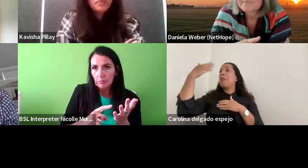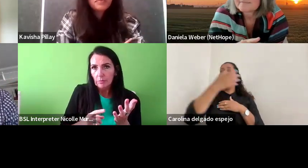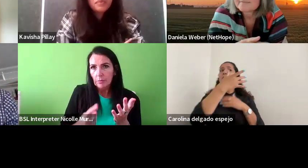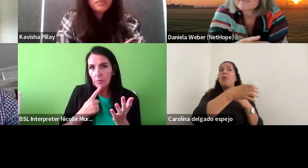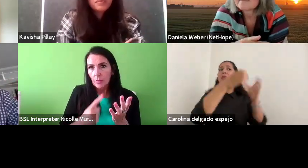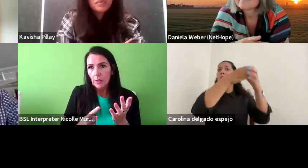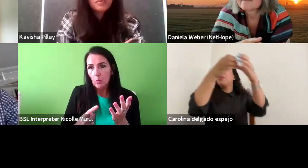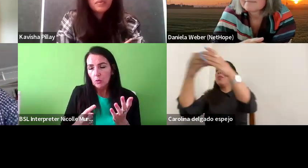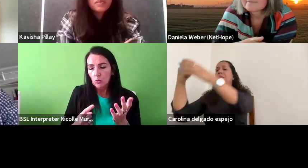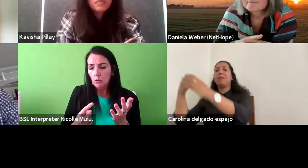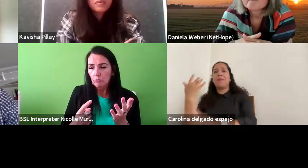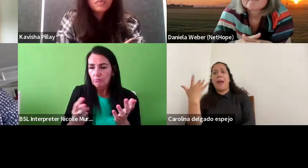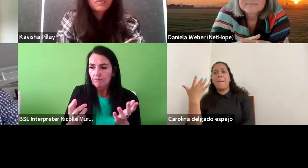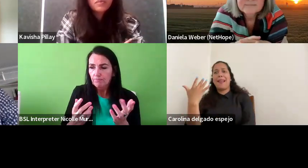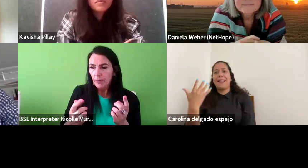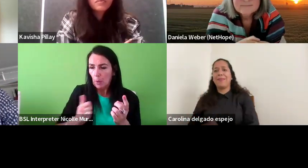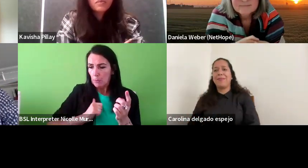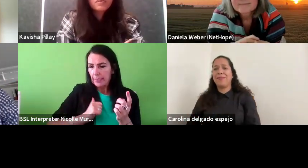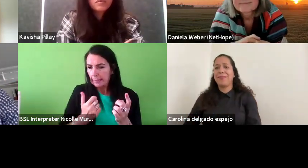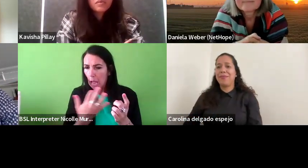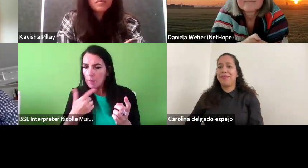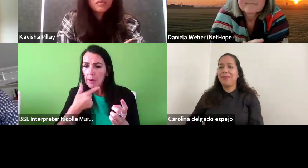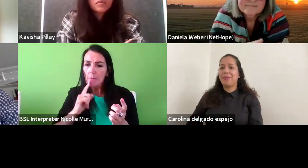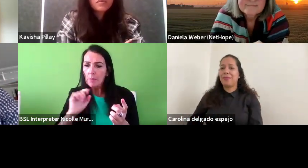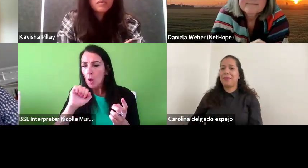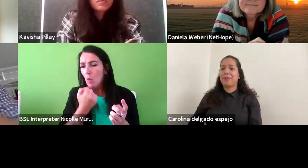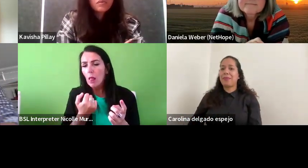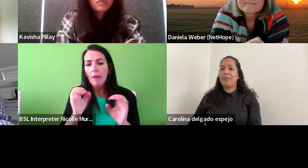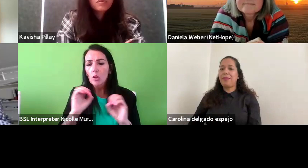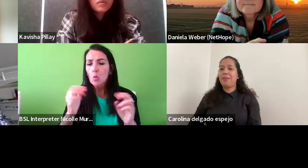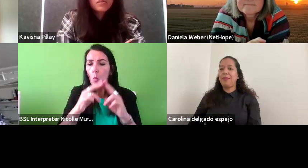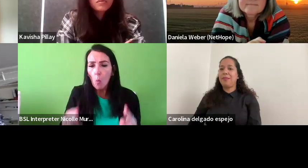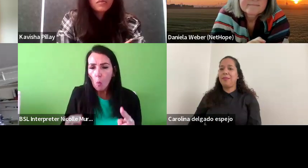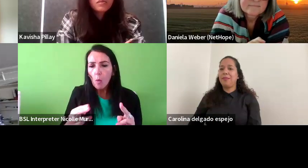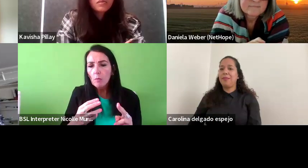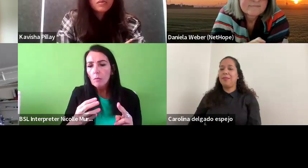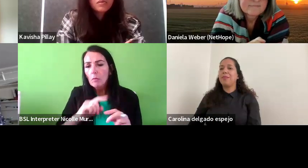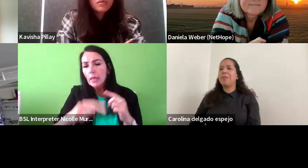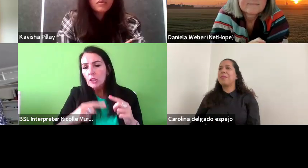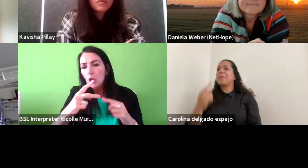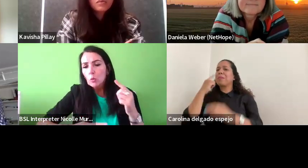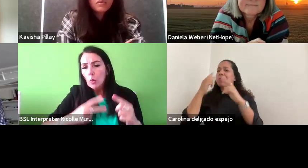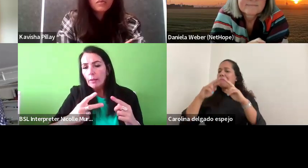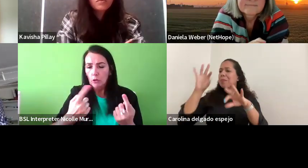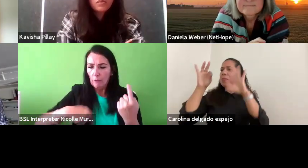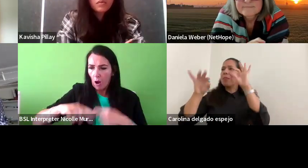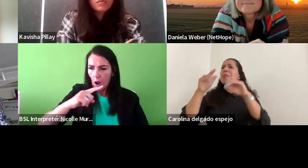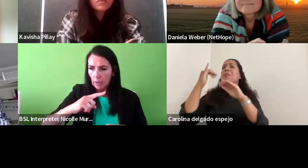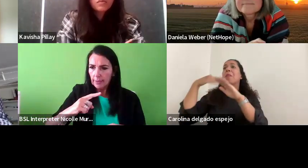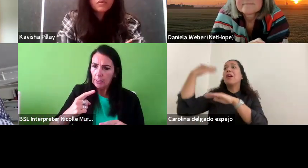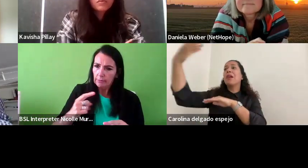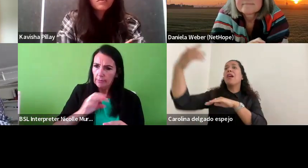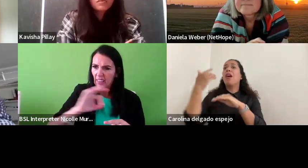their profile, predicting, so many people will be displaced, so these are the resources we need.